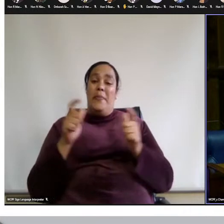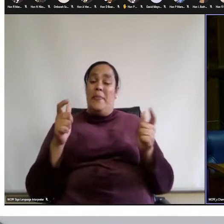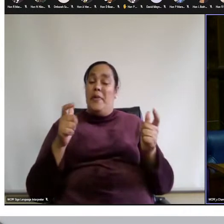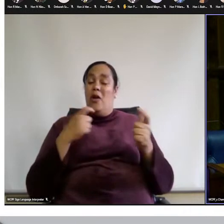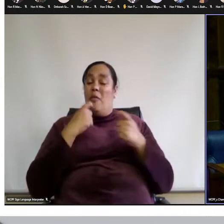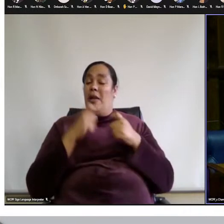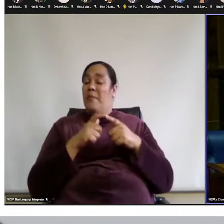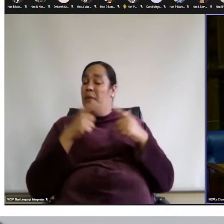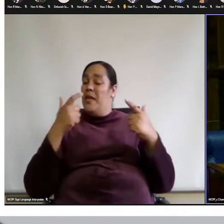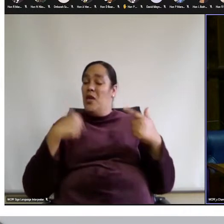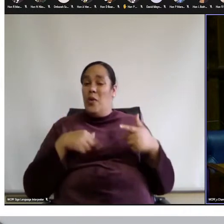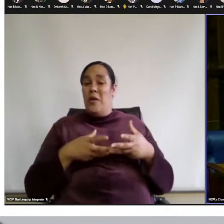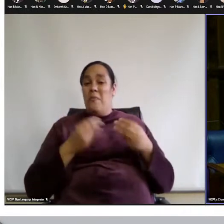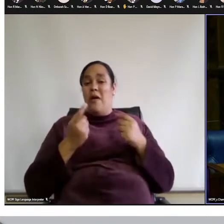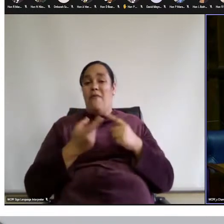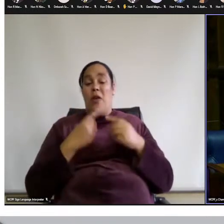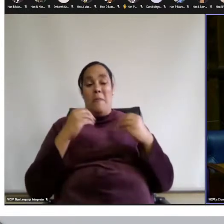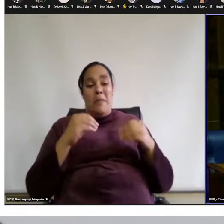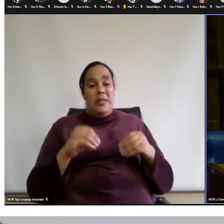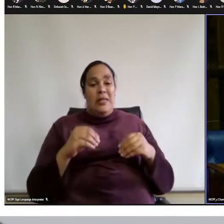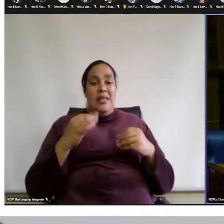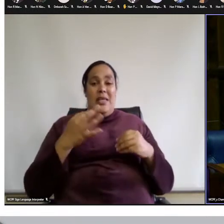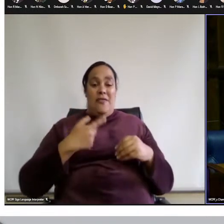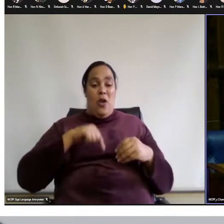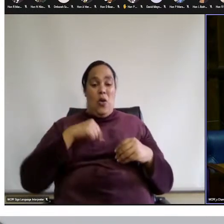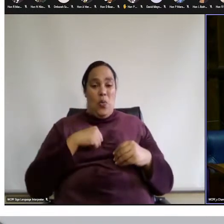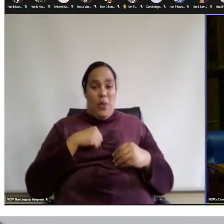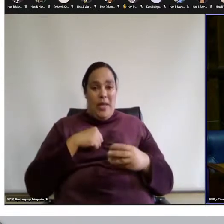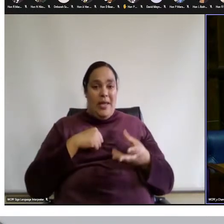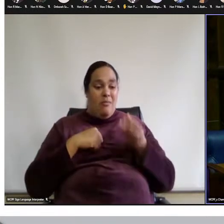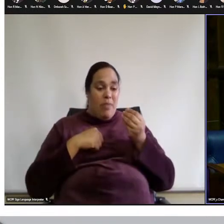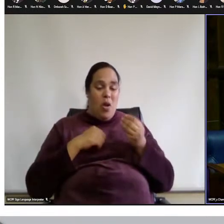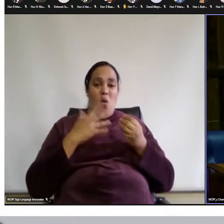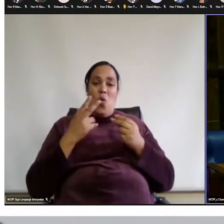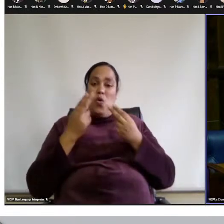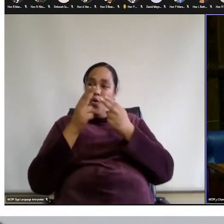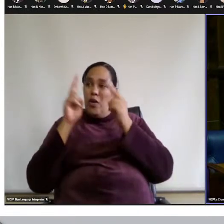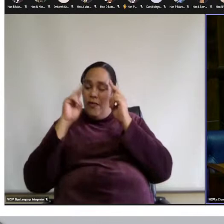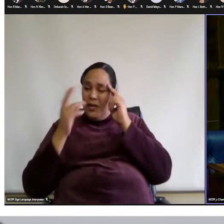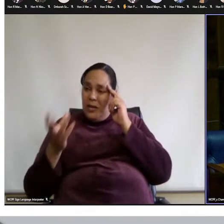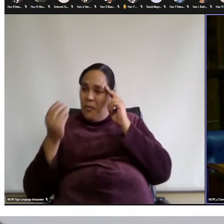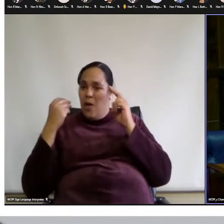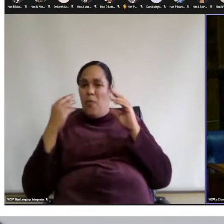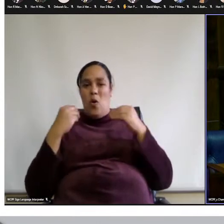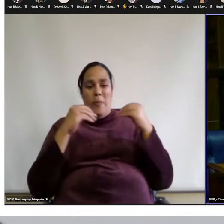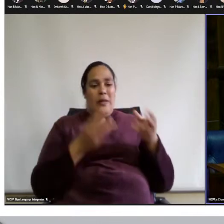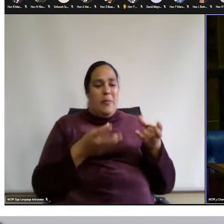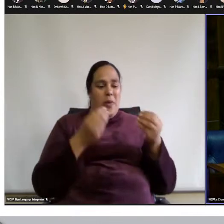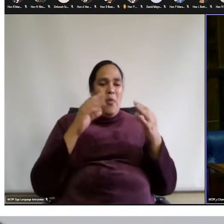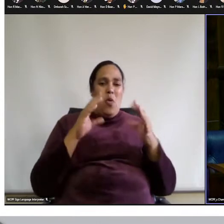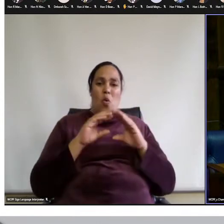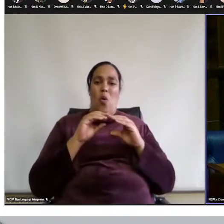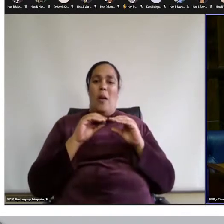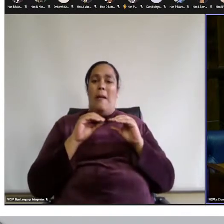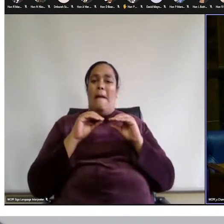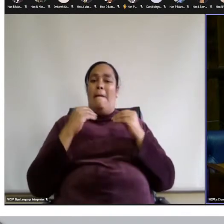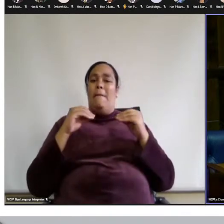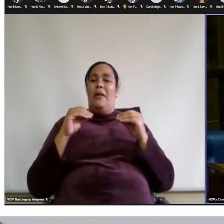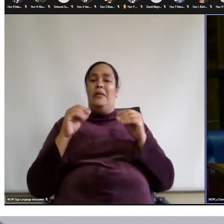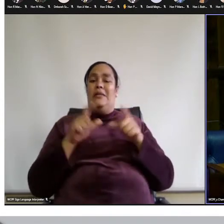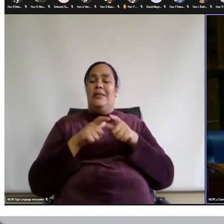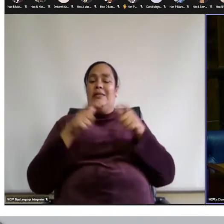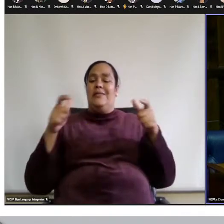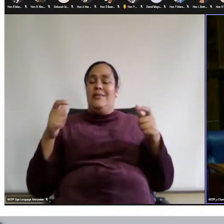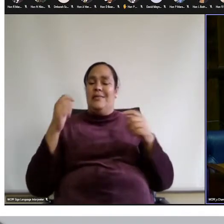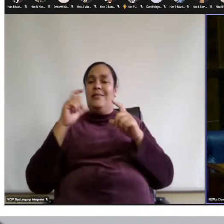are getting from business, and whether it's us getting it or our universities or business or the business chambers talking about it in South